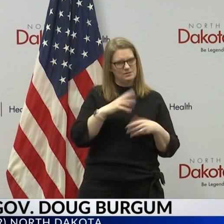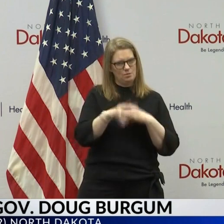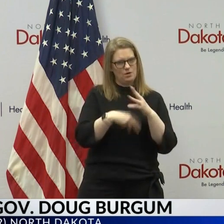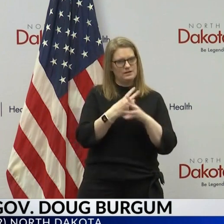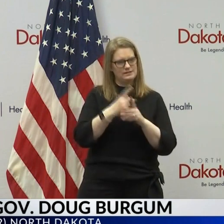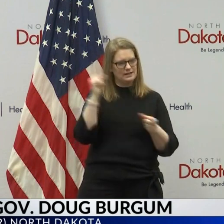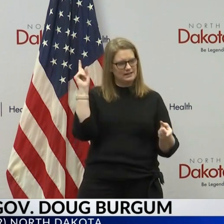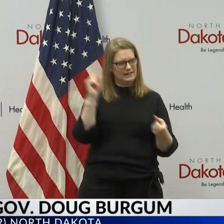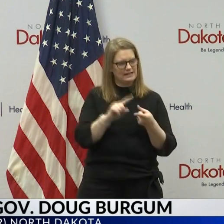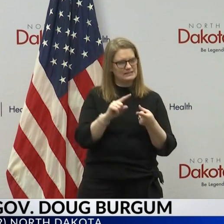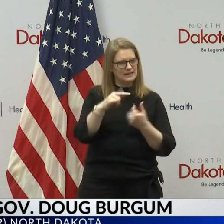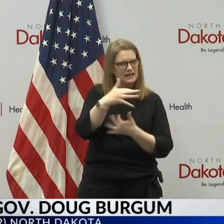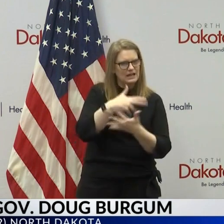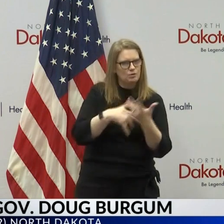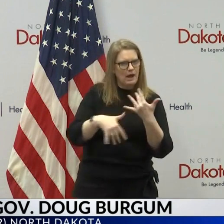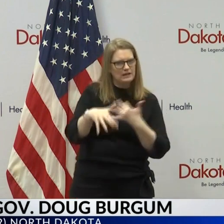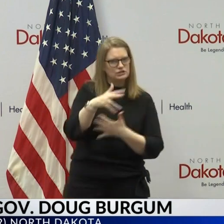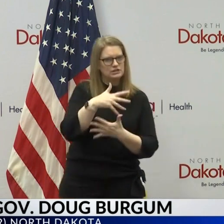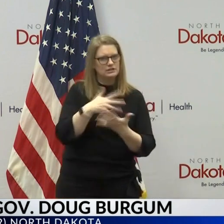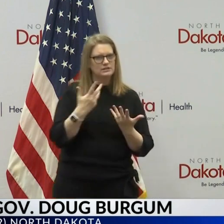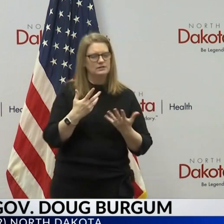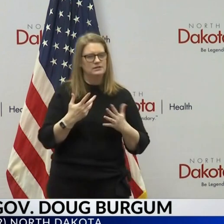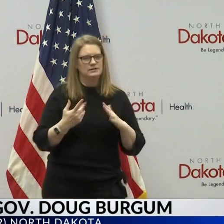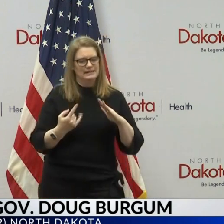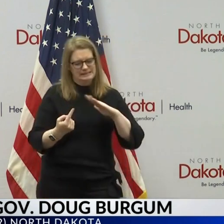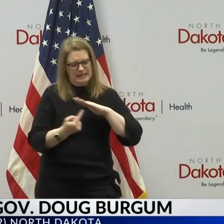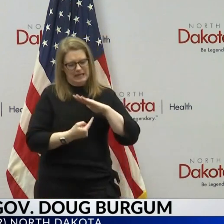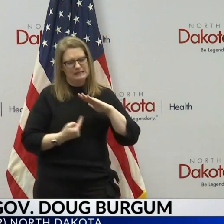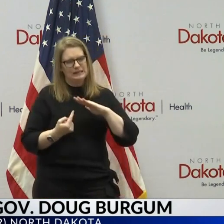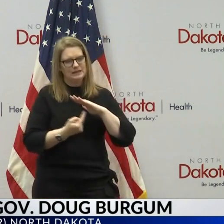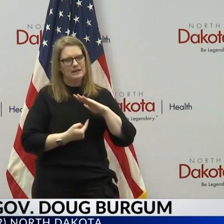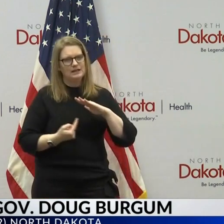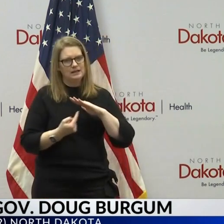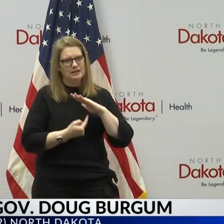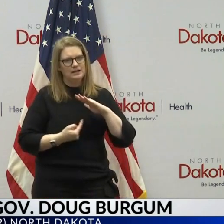interaction is that we're really, this isolation is creating